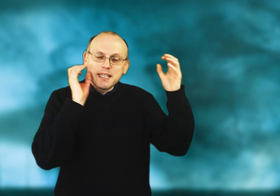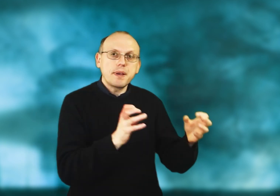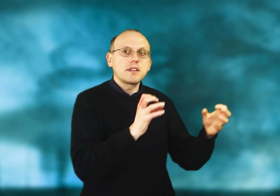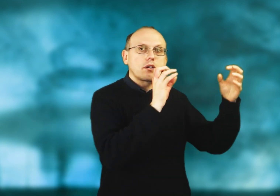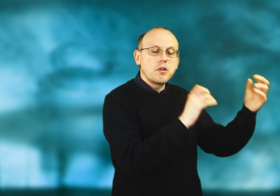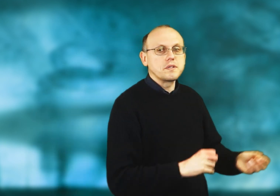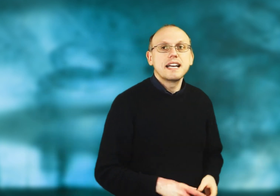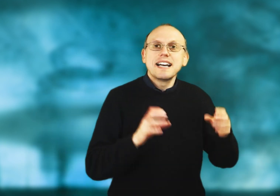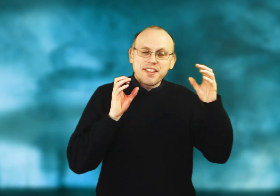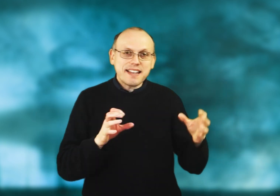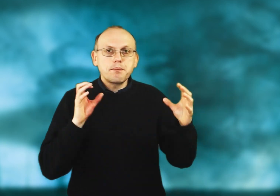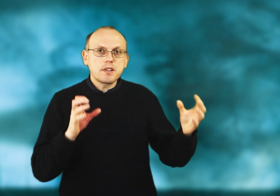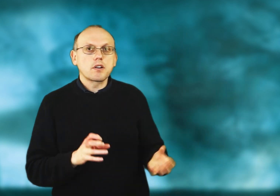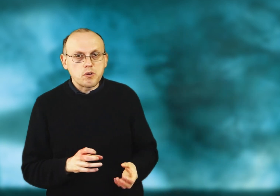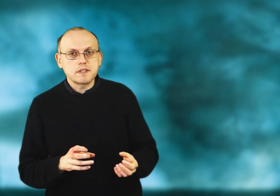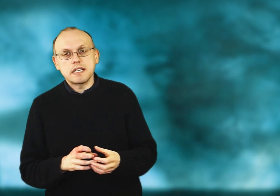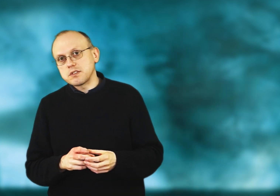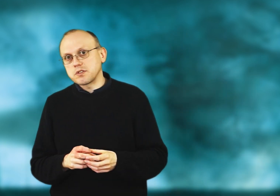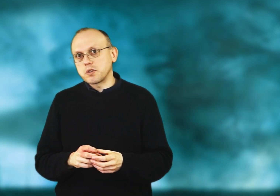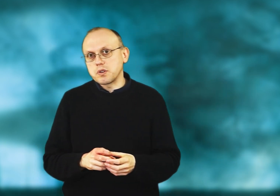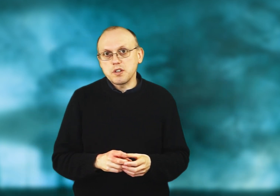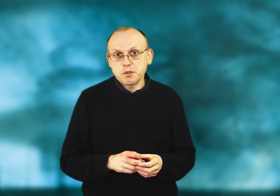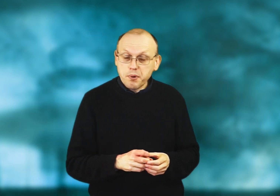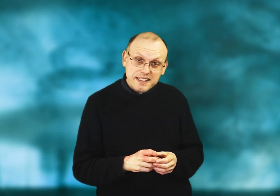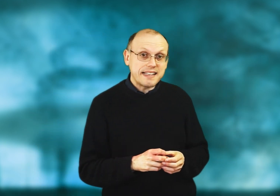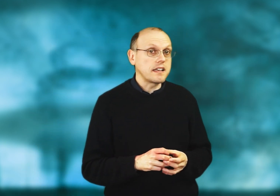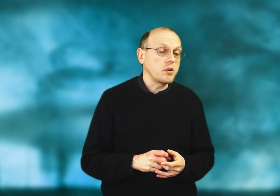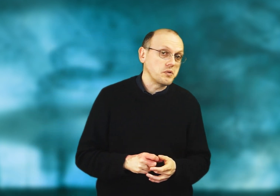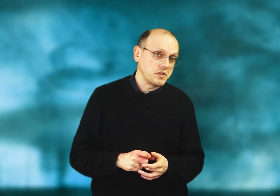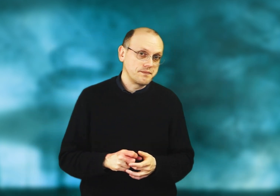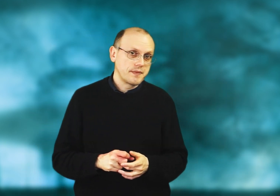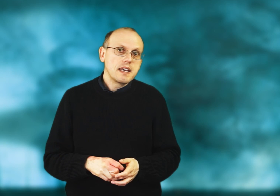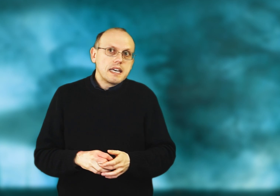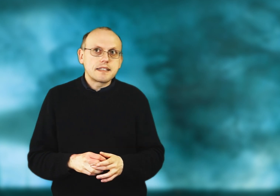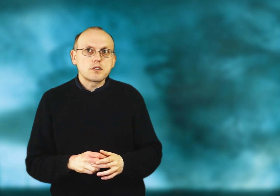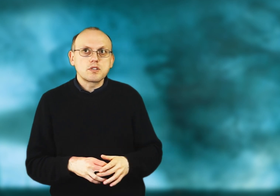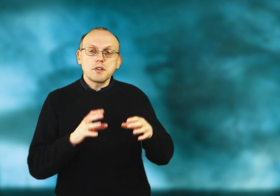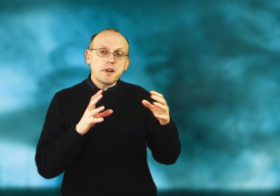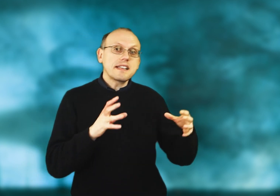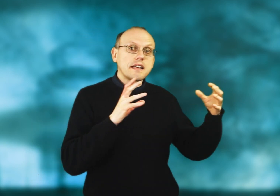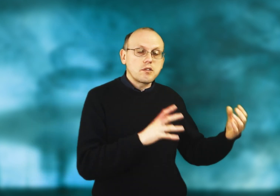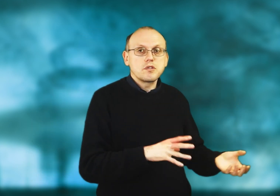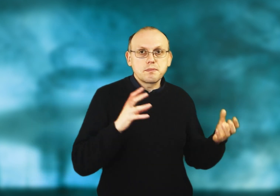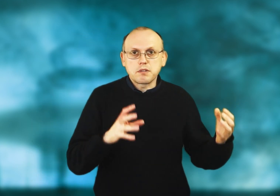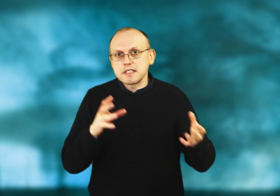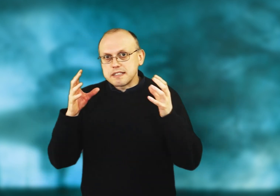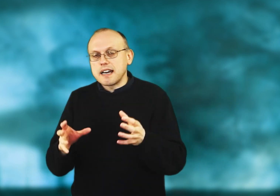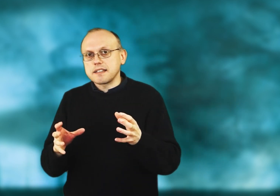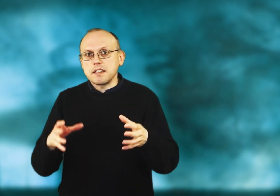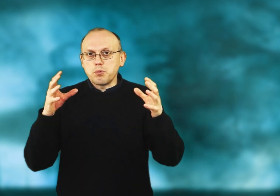dependent clause. That dependent clause is also called a subordinating clause. It is called a subordinating clause because it is started with